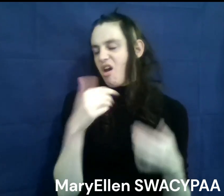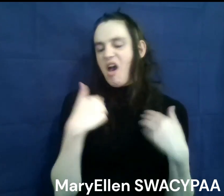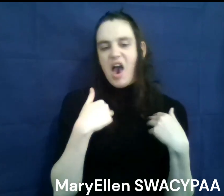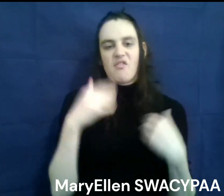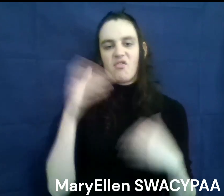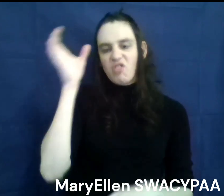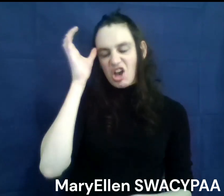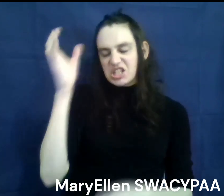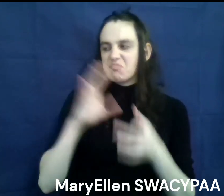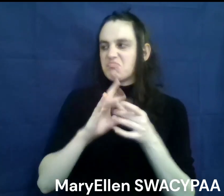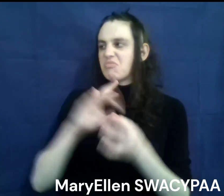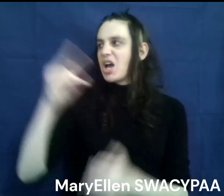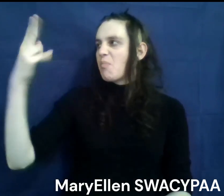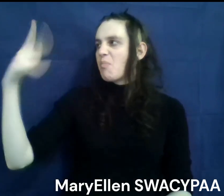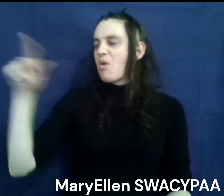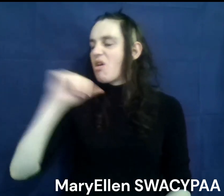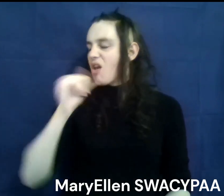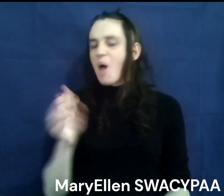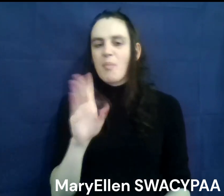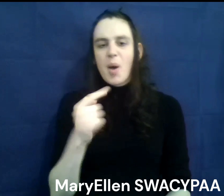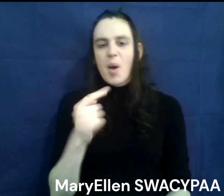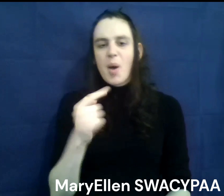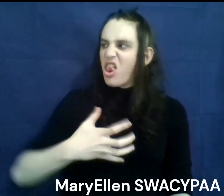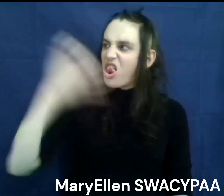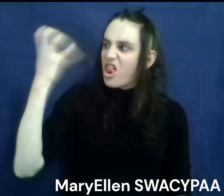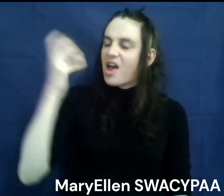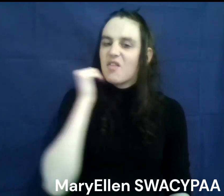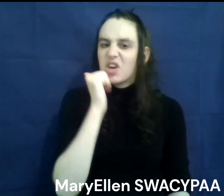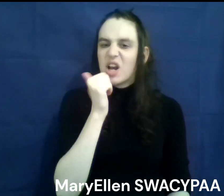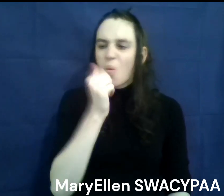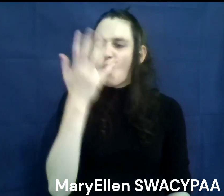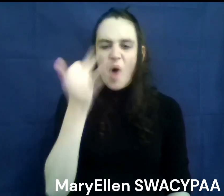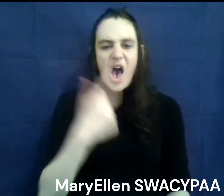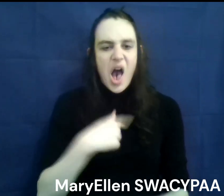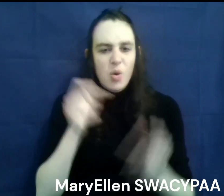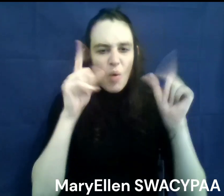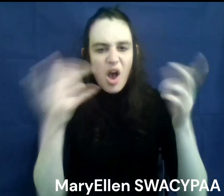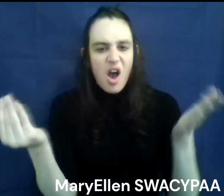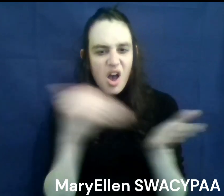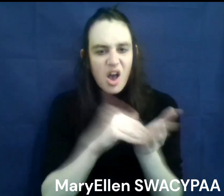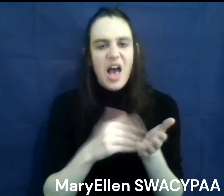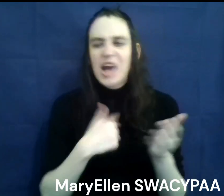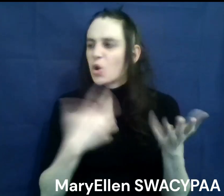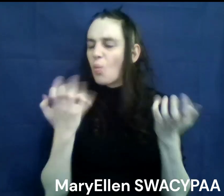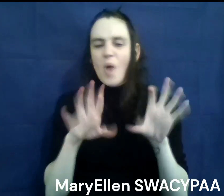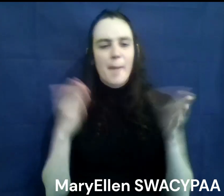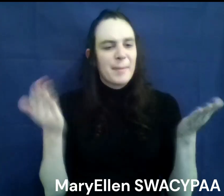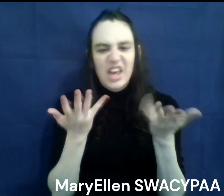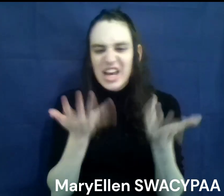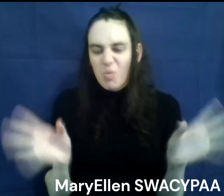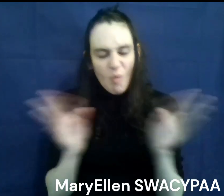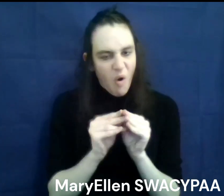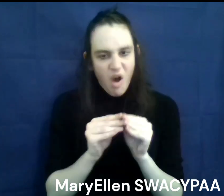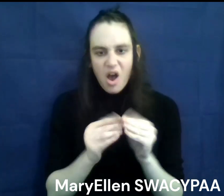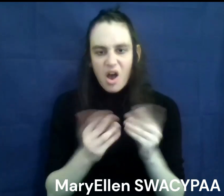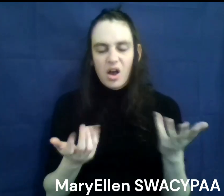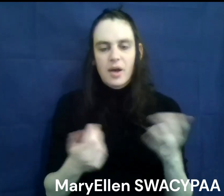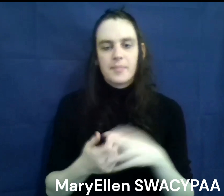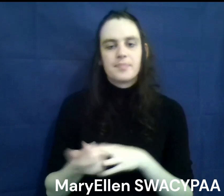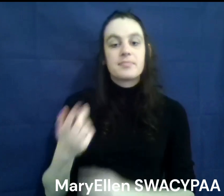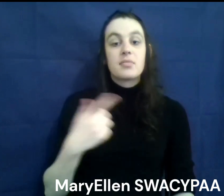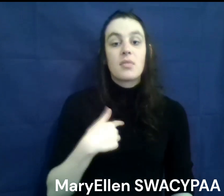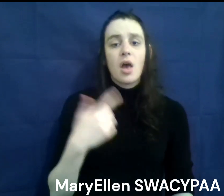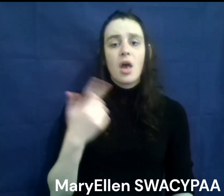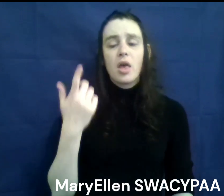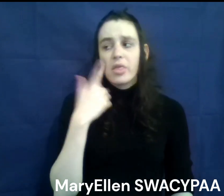power, but I was mad at it every freaking day for making me wake up again because I didn't want to be here anymore. And I thought, well, hopefully it would be